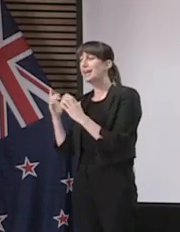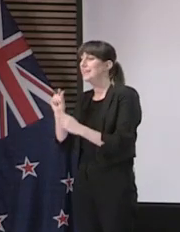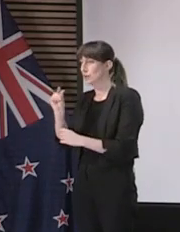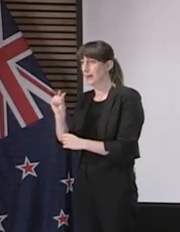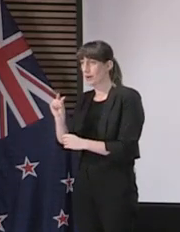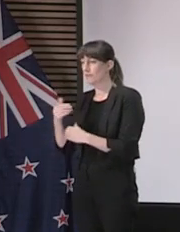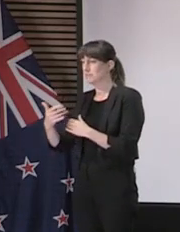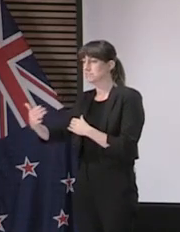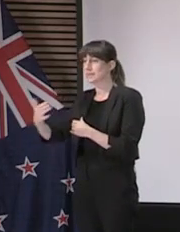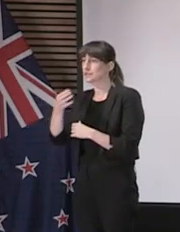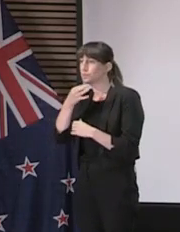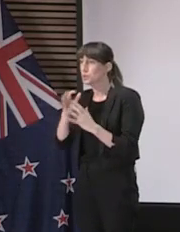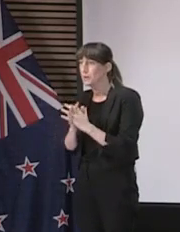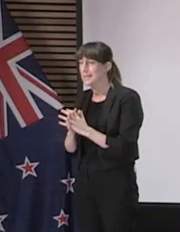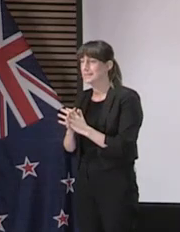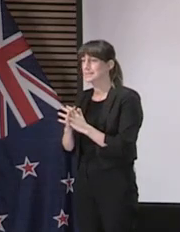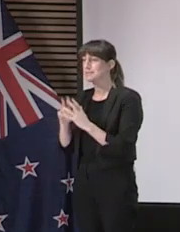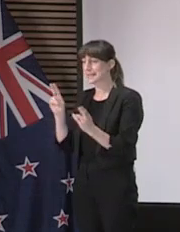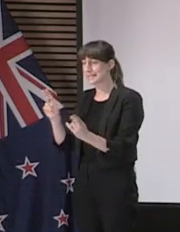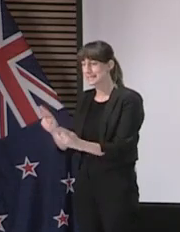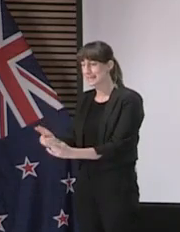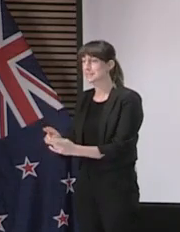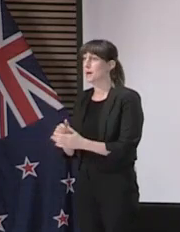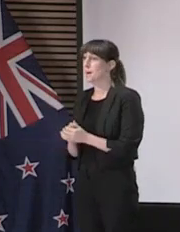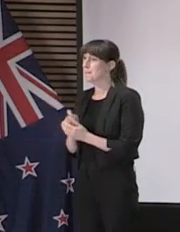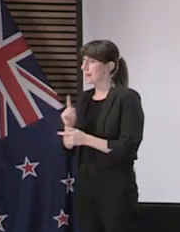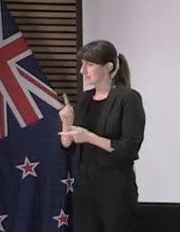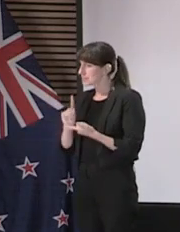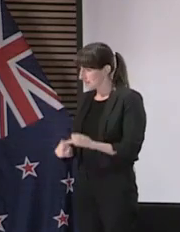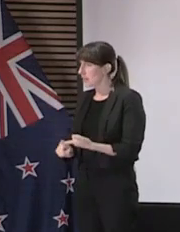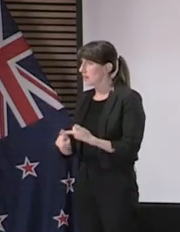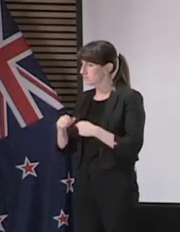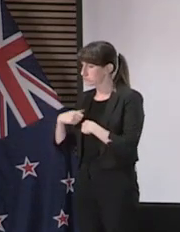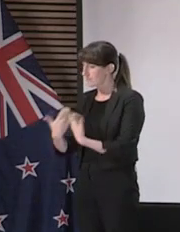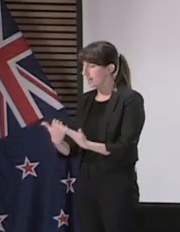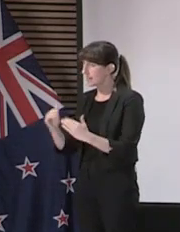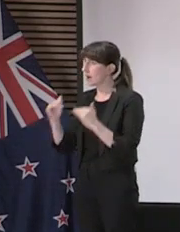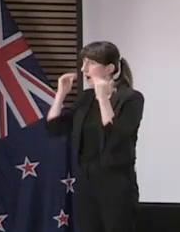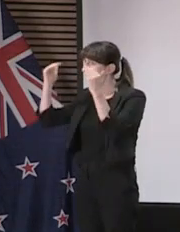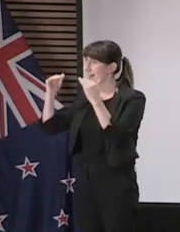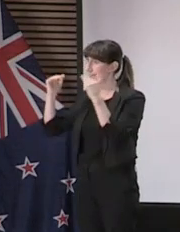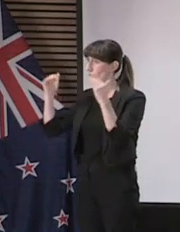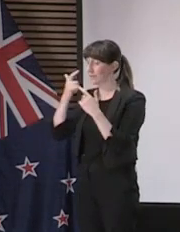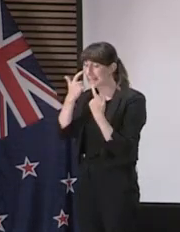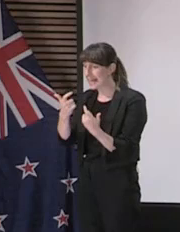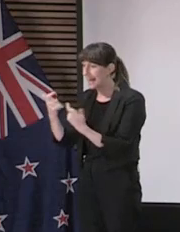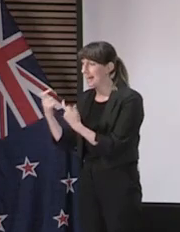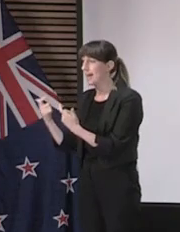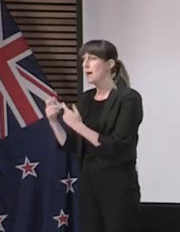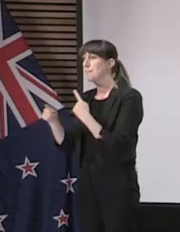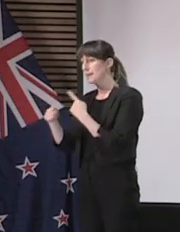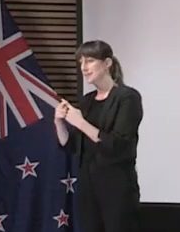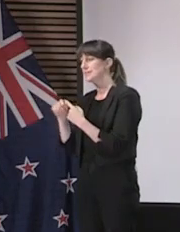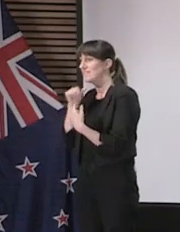essentially revert to providing as much care as possible for people while still maintaining its ability to respond to any